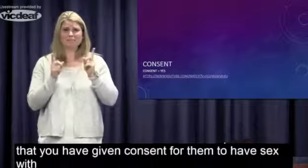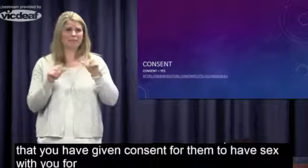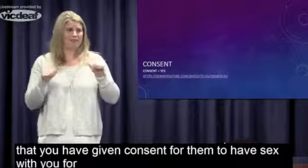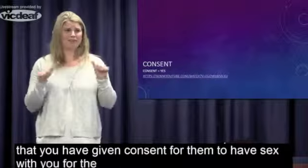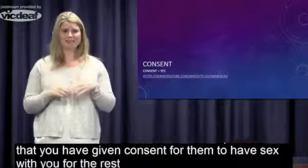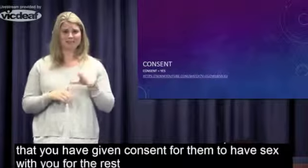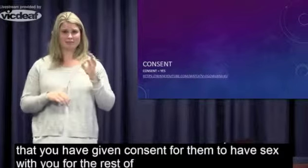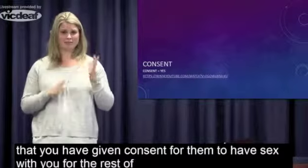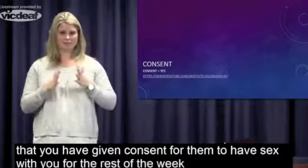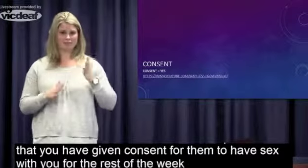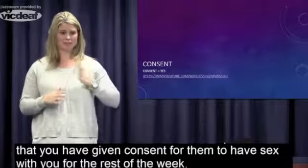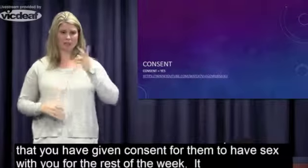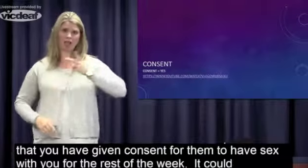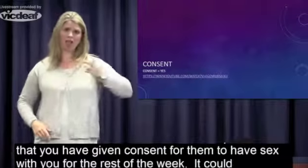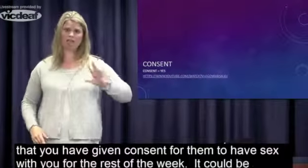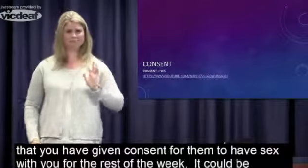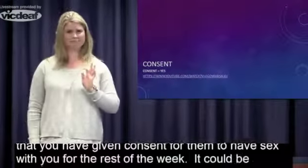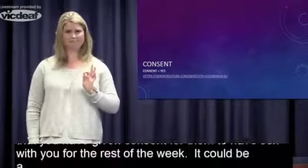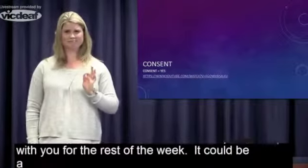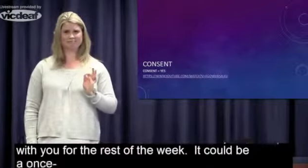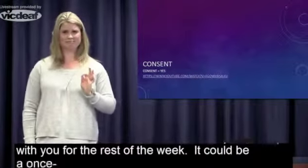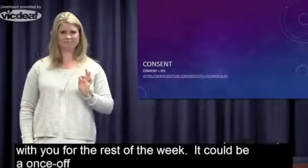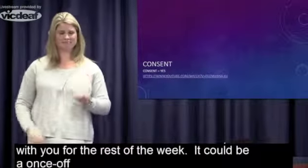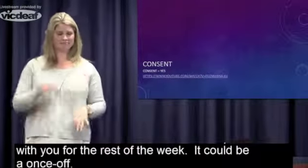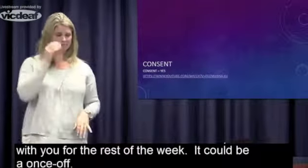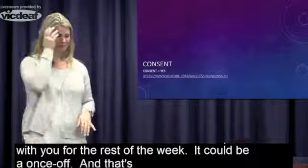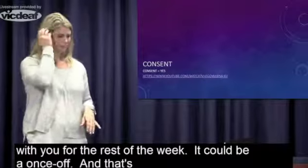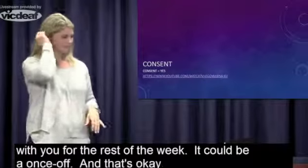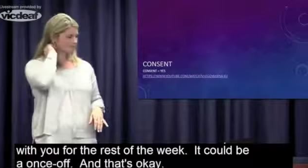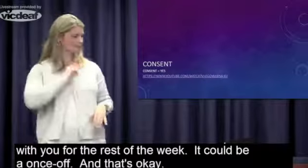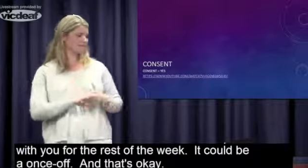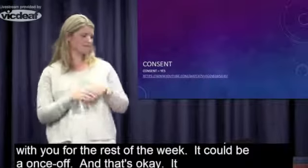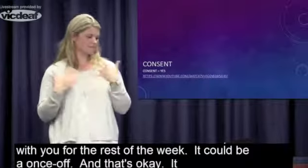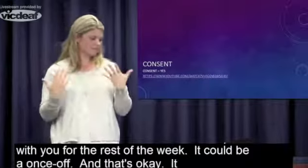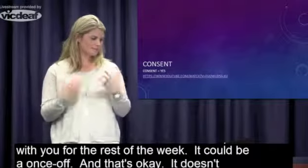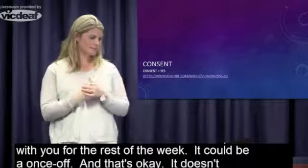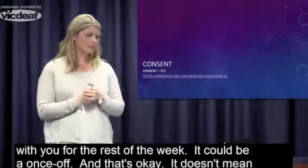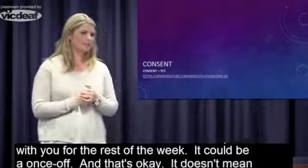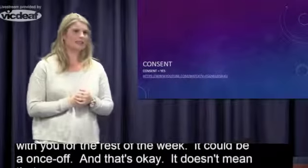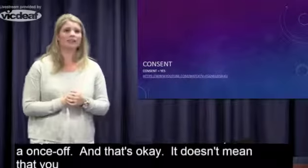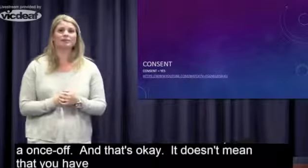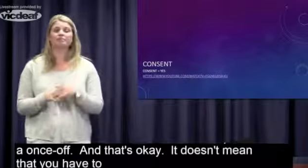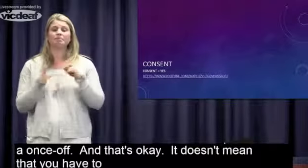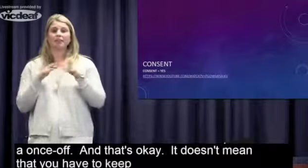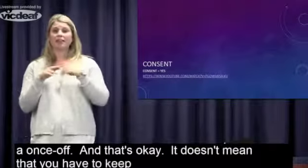It could be a once-off, and that's okay. It doesn't mean that you have to keep having sex with that same person over and over again.